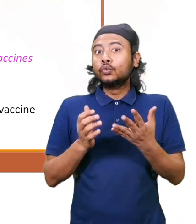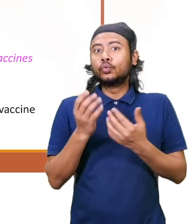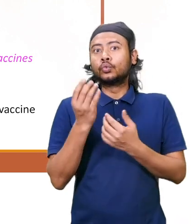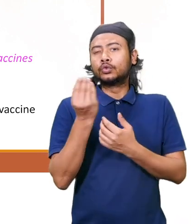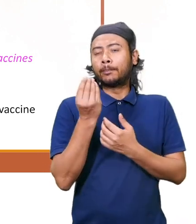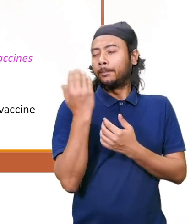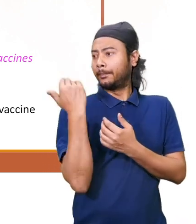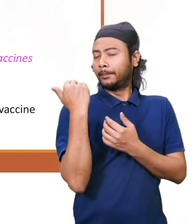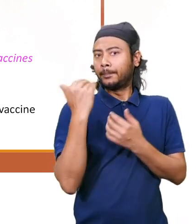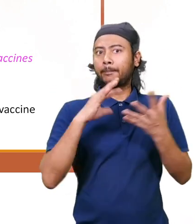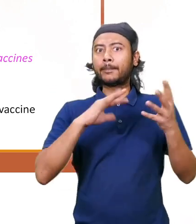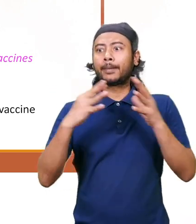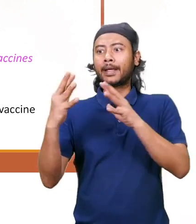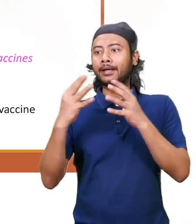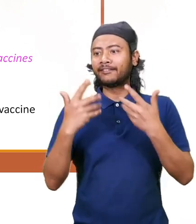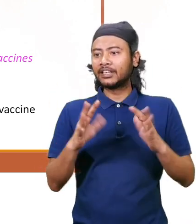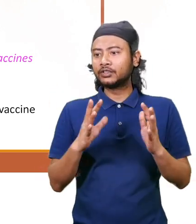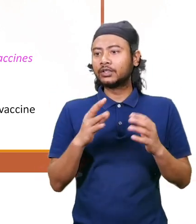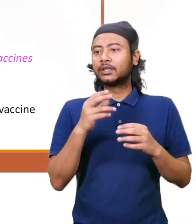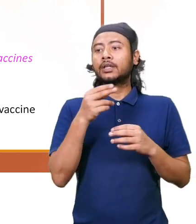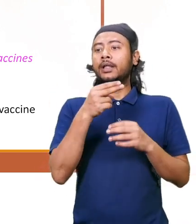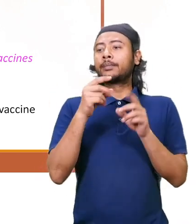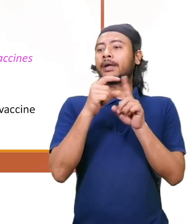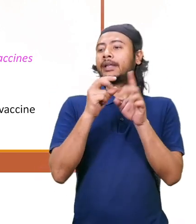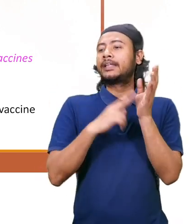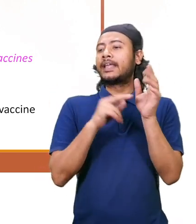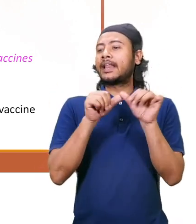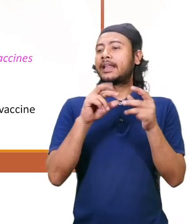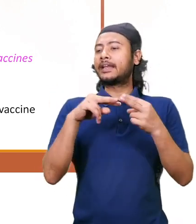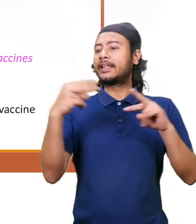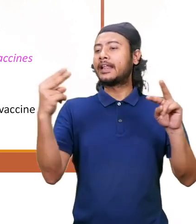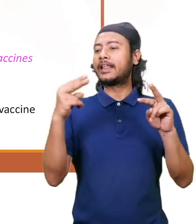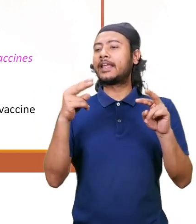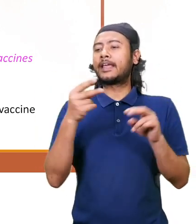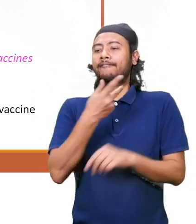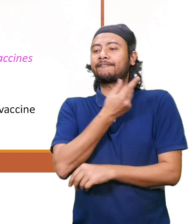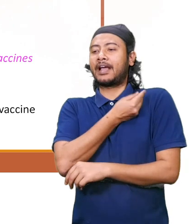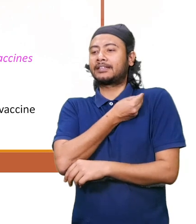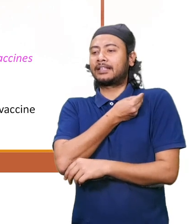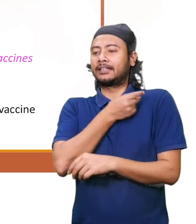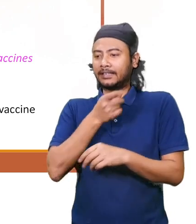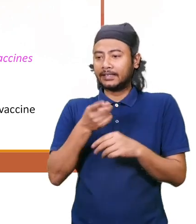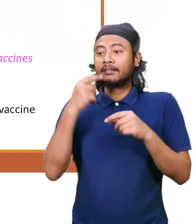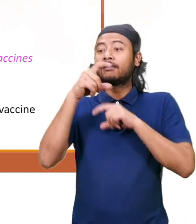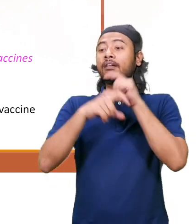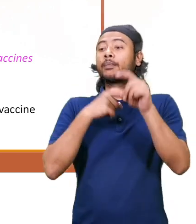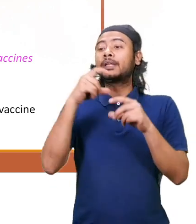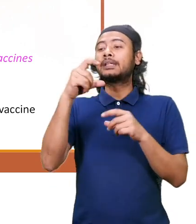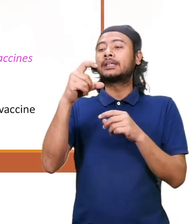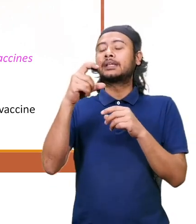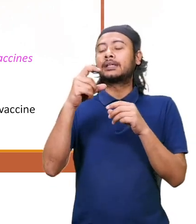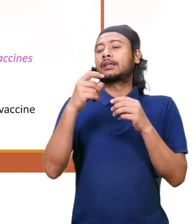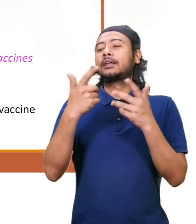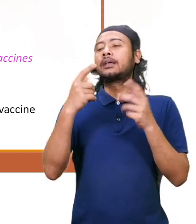are several new generation vaccines, such as DNA vaccine from the vaccine developed by